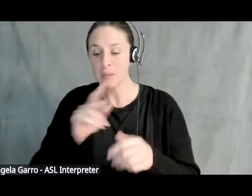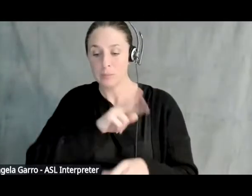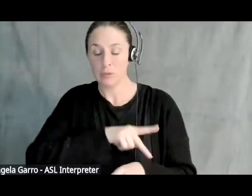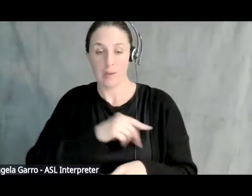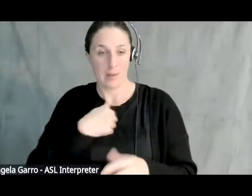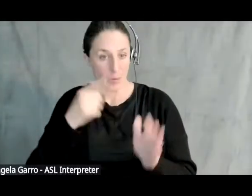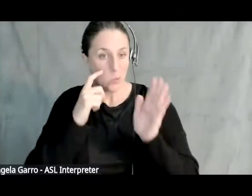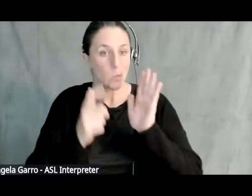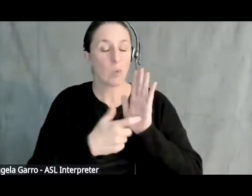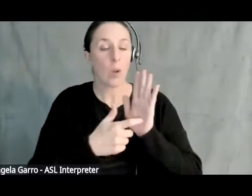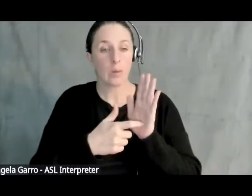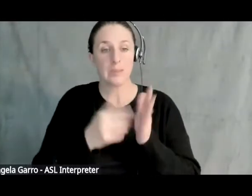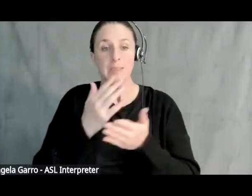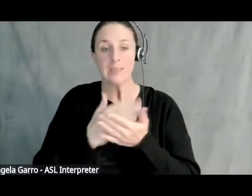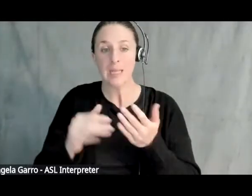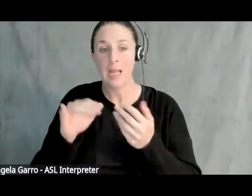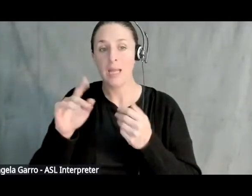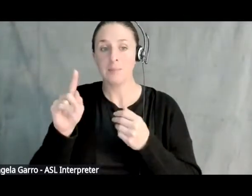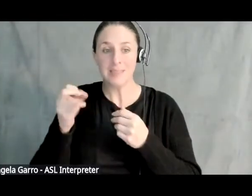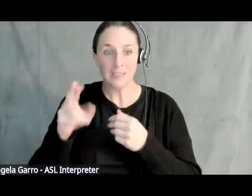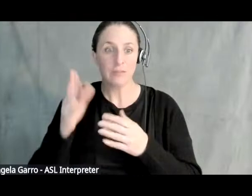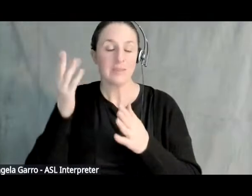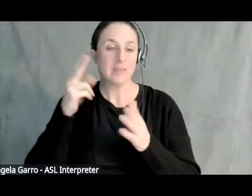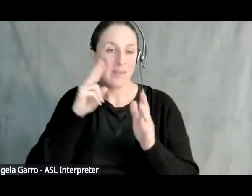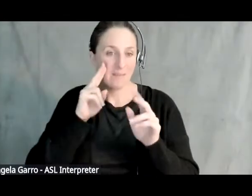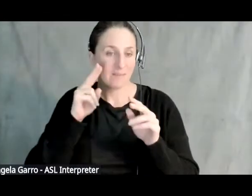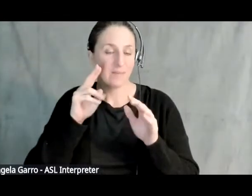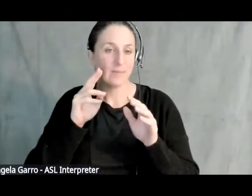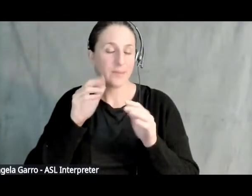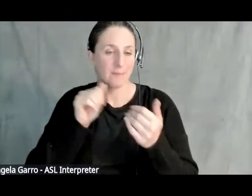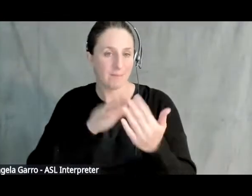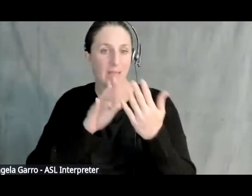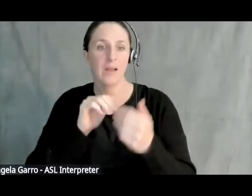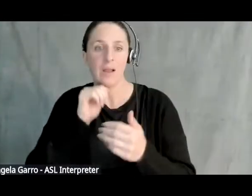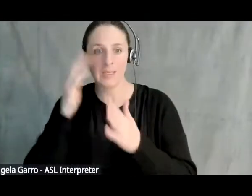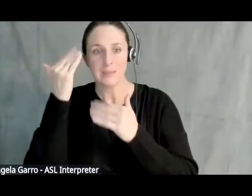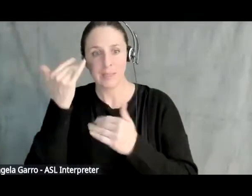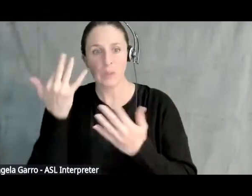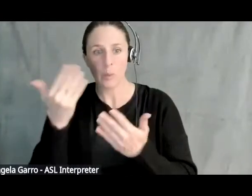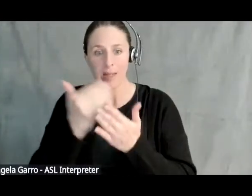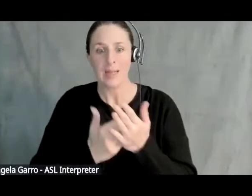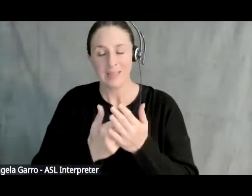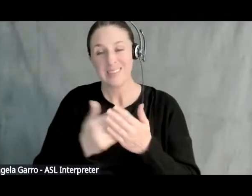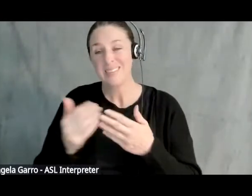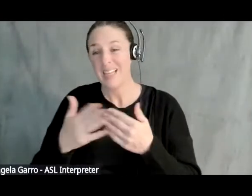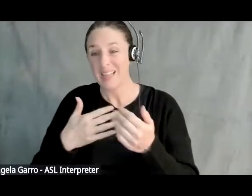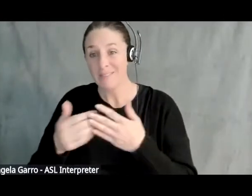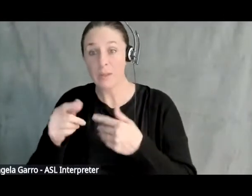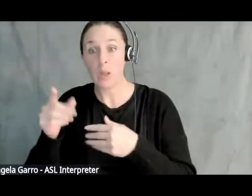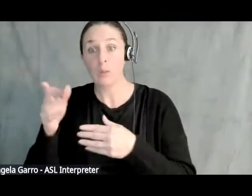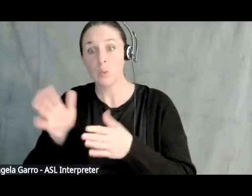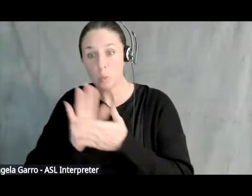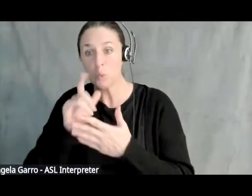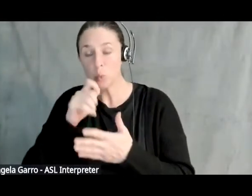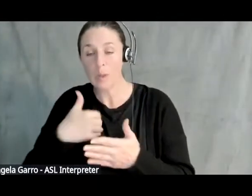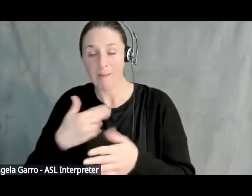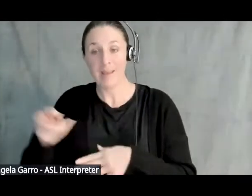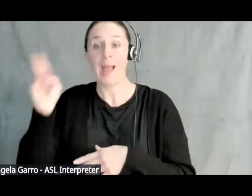that some peers have been facing like unexpected wait lists, even at schools with relatively high acceptance rates.